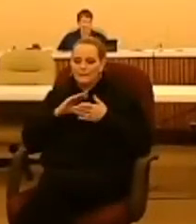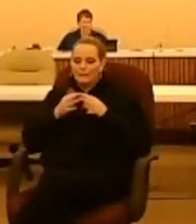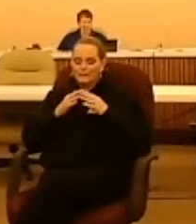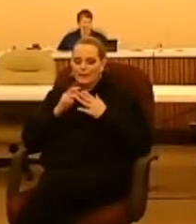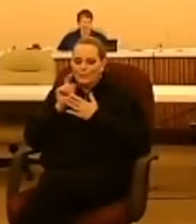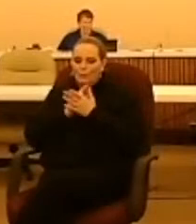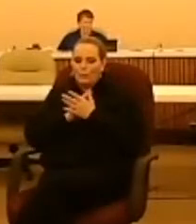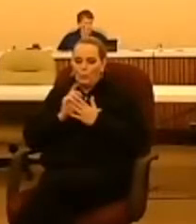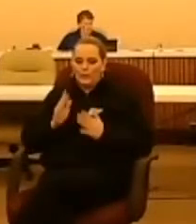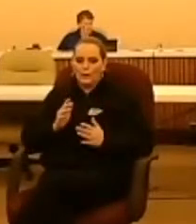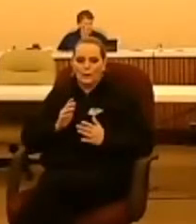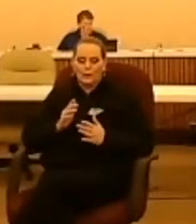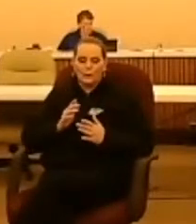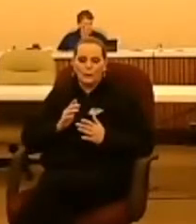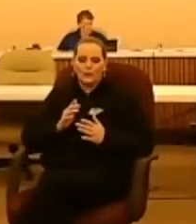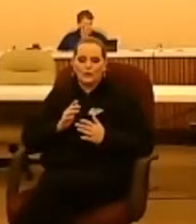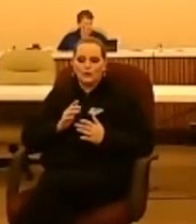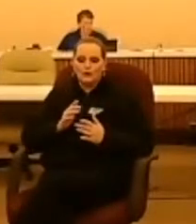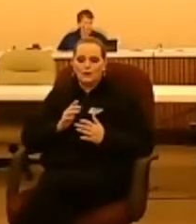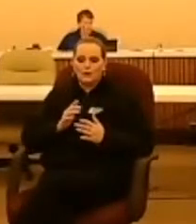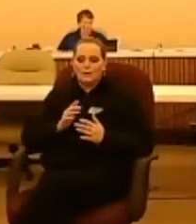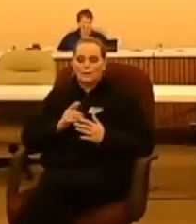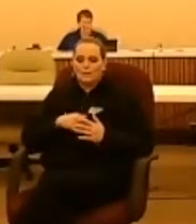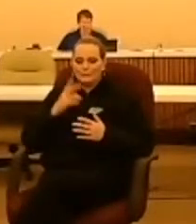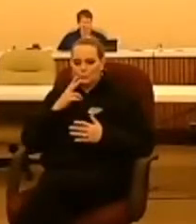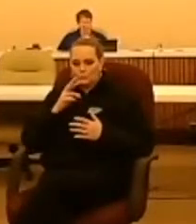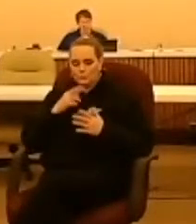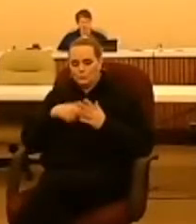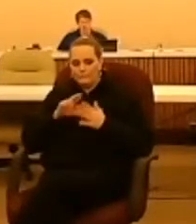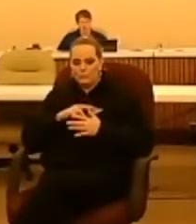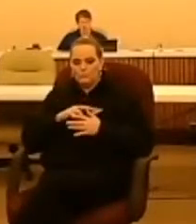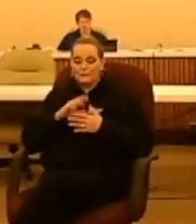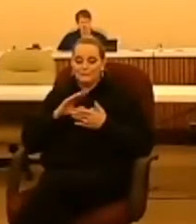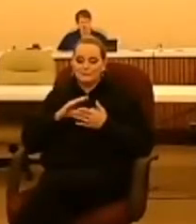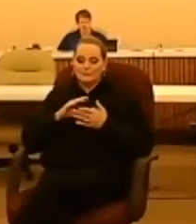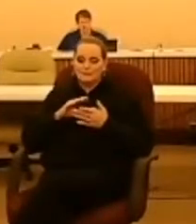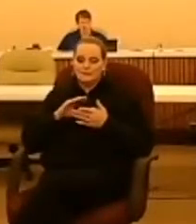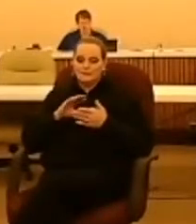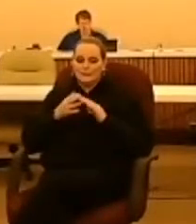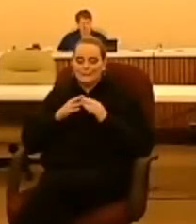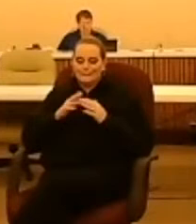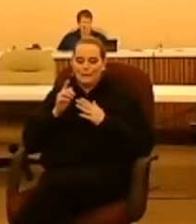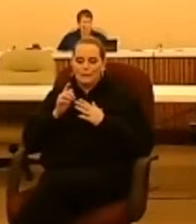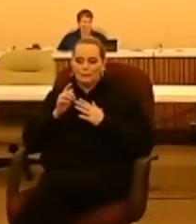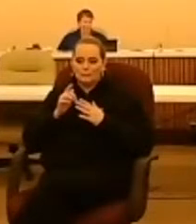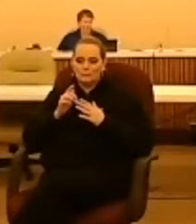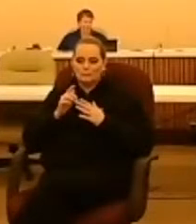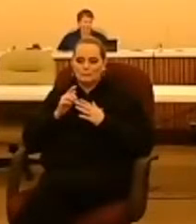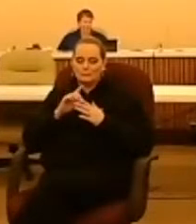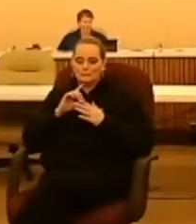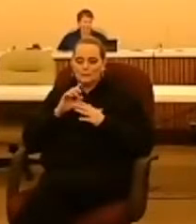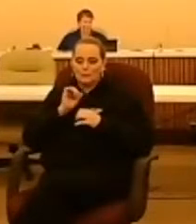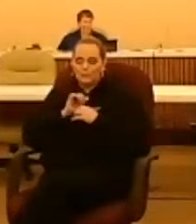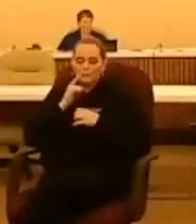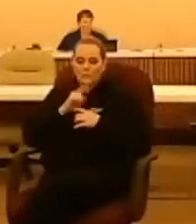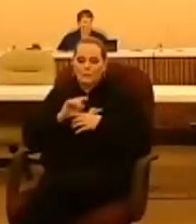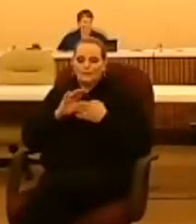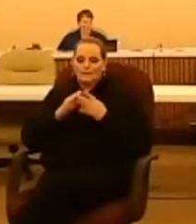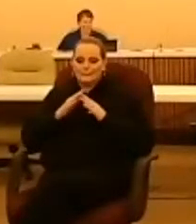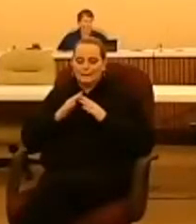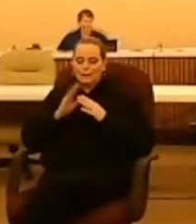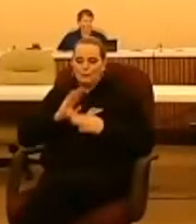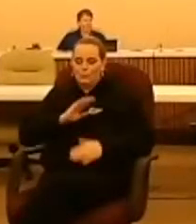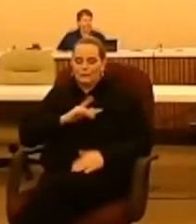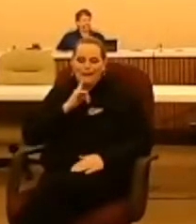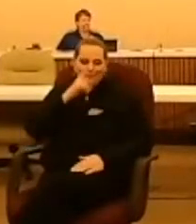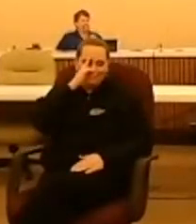that puts a town attorney in a strange position, because a town attorney truly actually works for the town board. Yeah, I think we have to decide